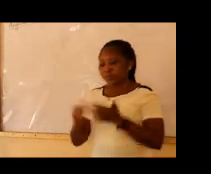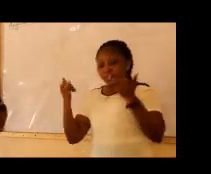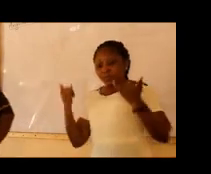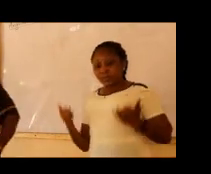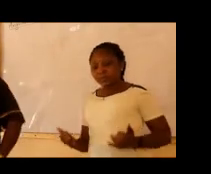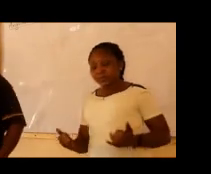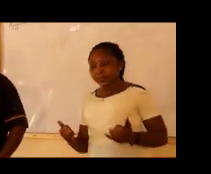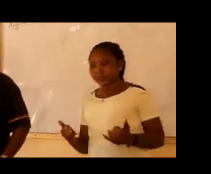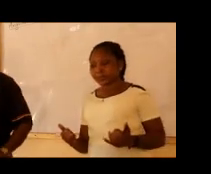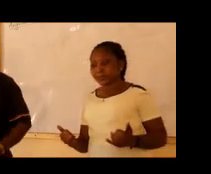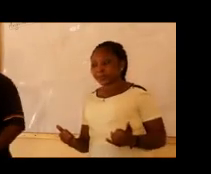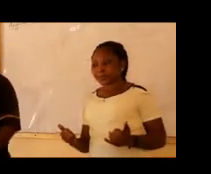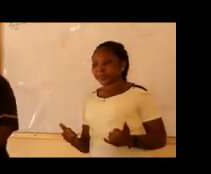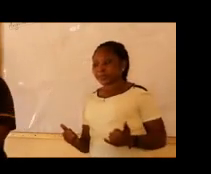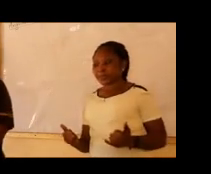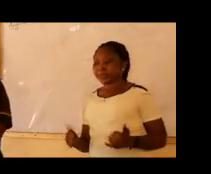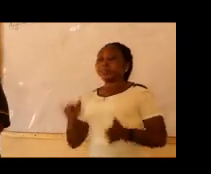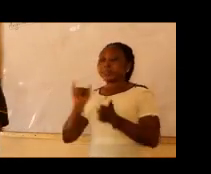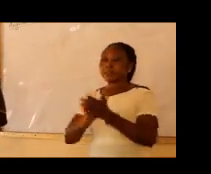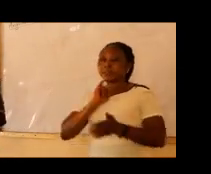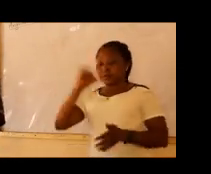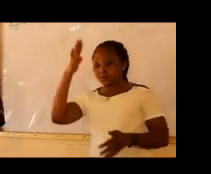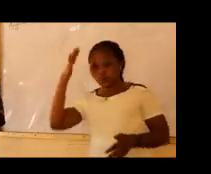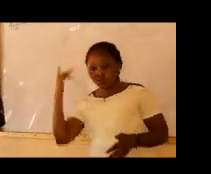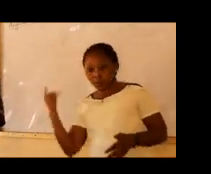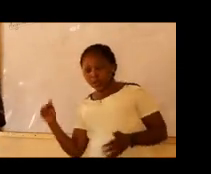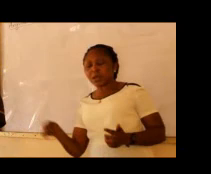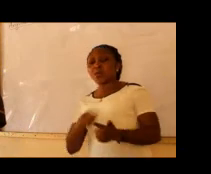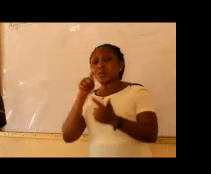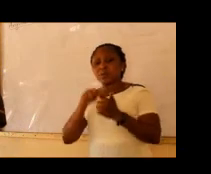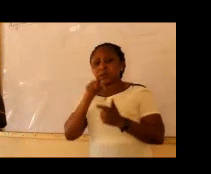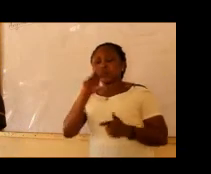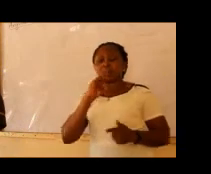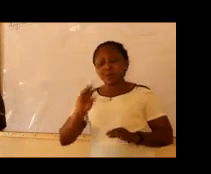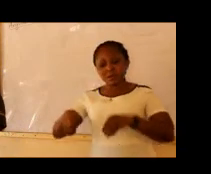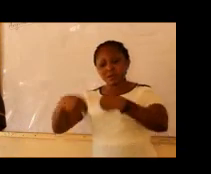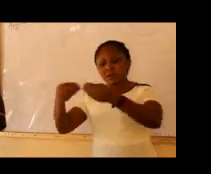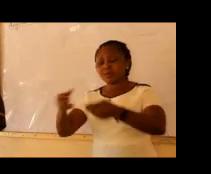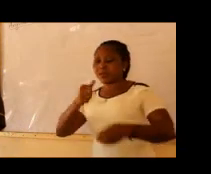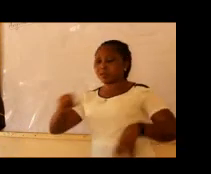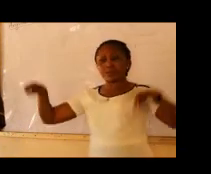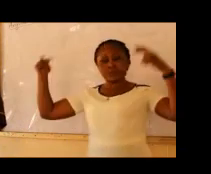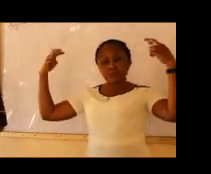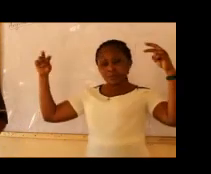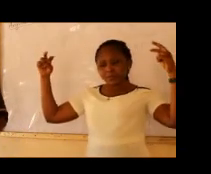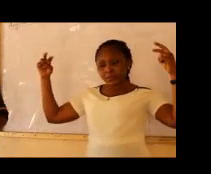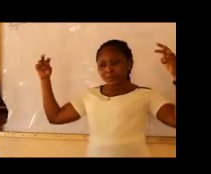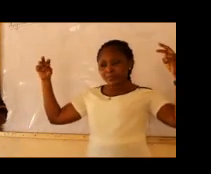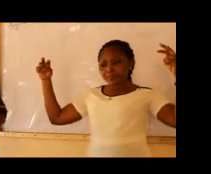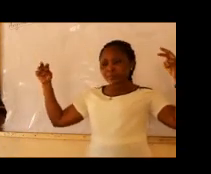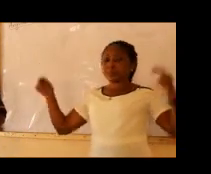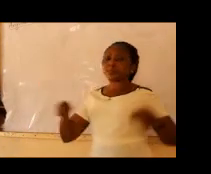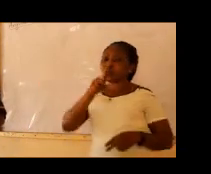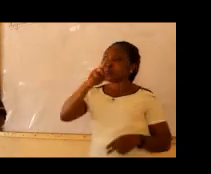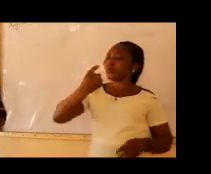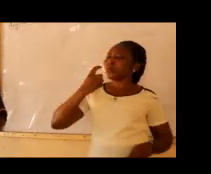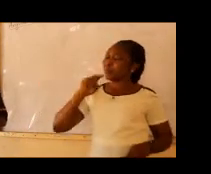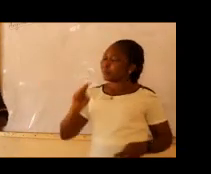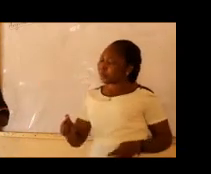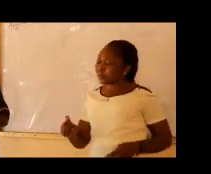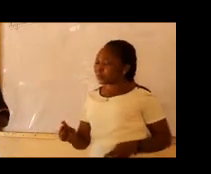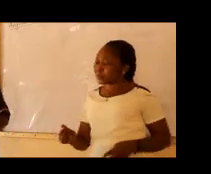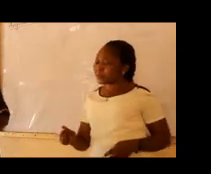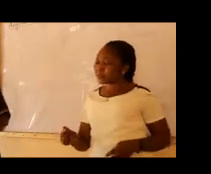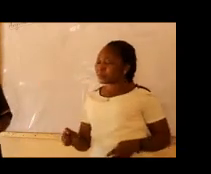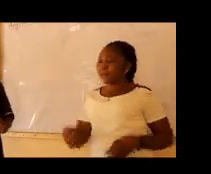Now, that is why when you are given a topic, you must make